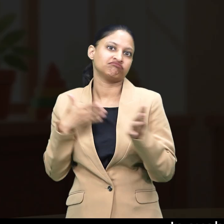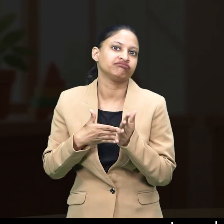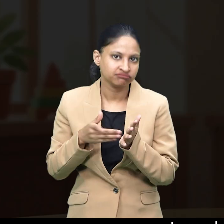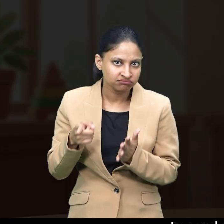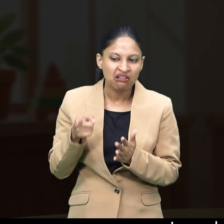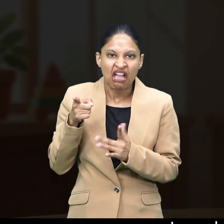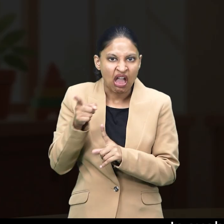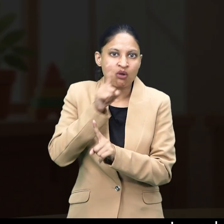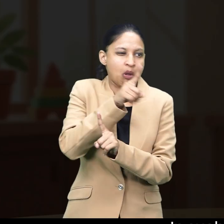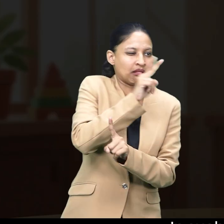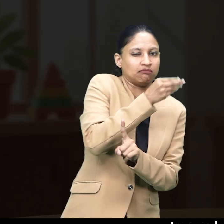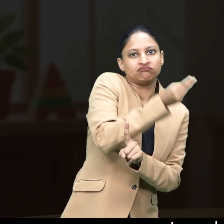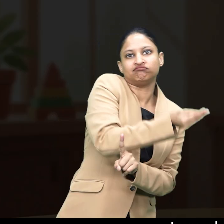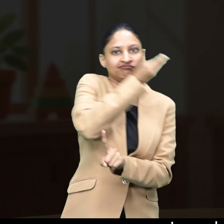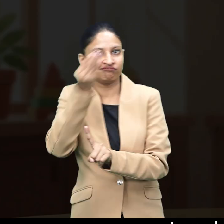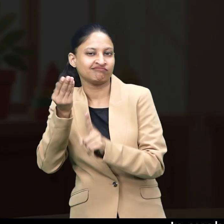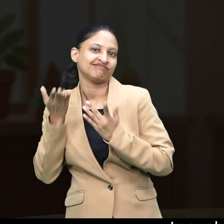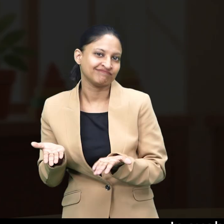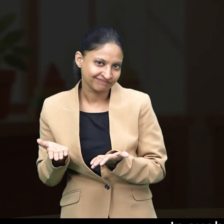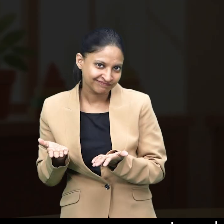In such cases, we need to borrow.